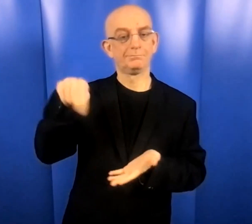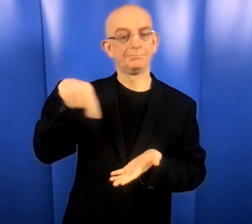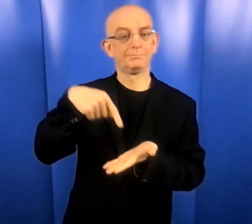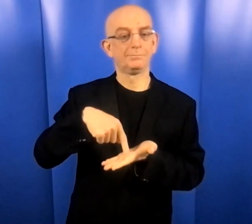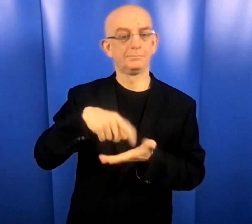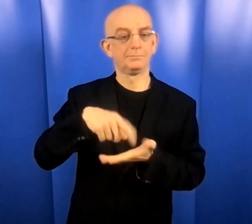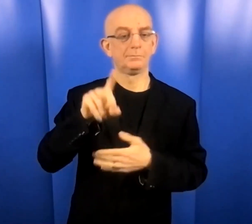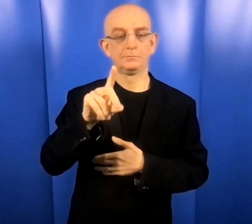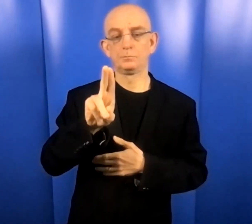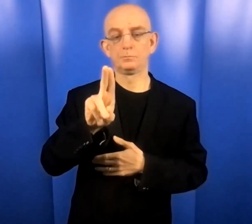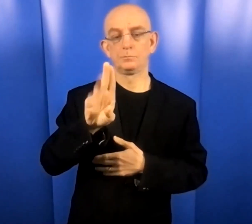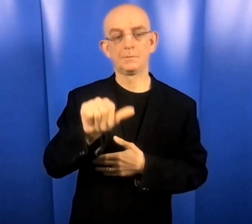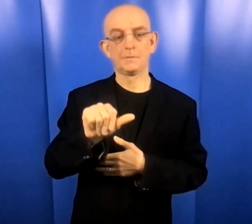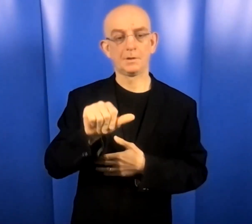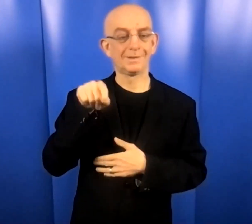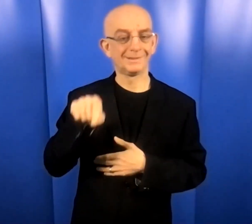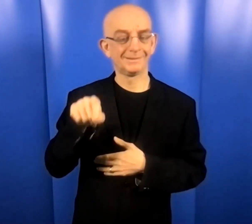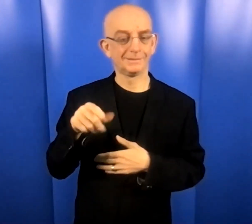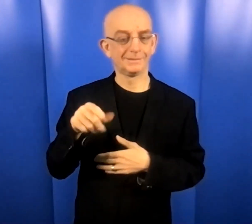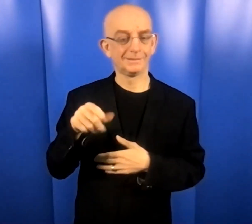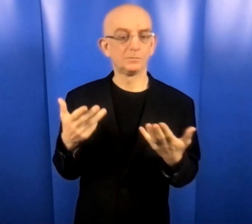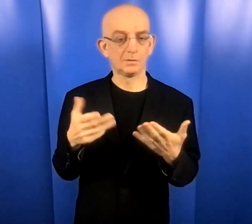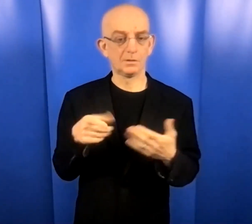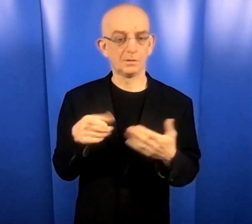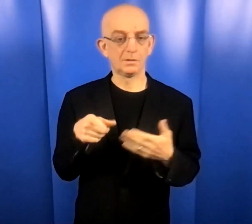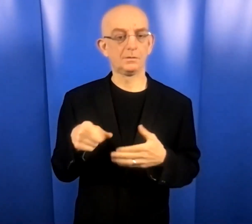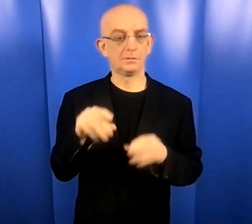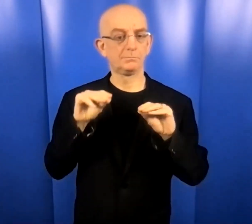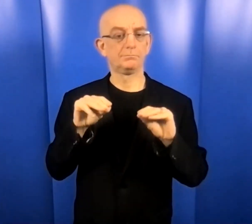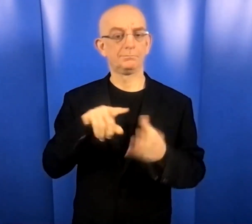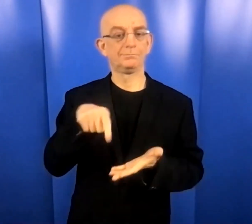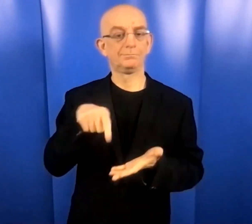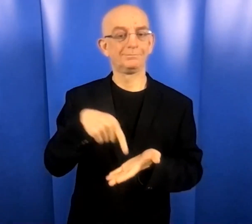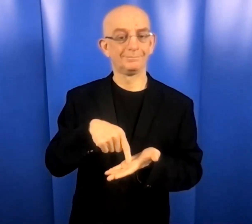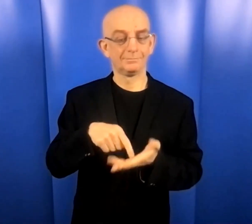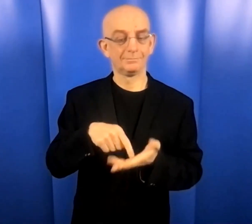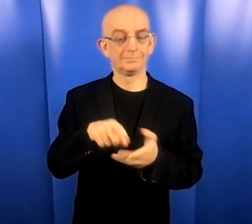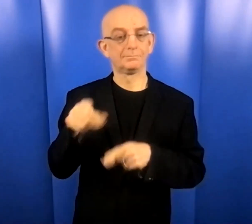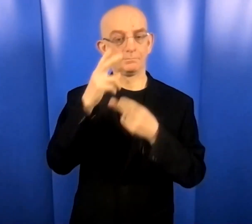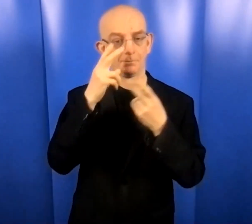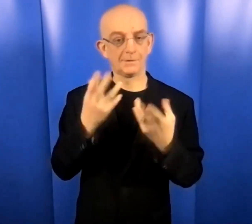Rajab Education Center for the Blind that was established by Norwegian